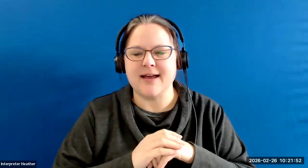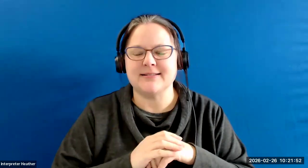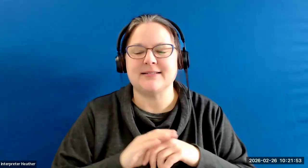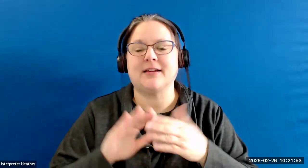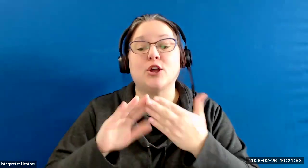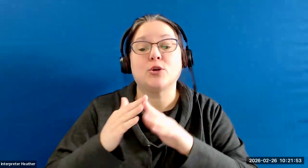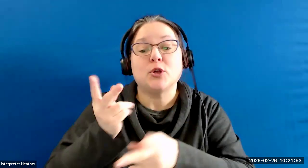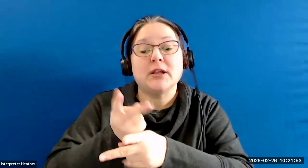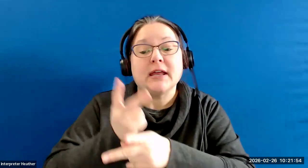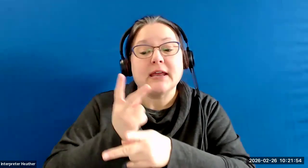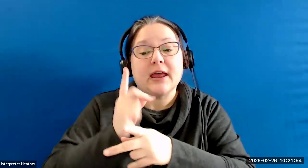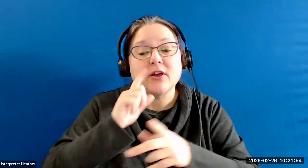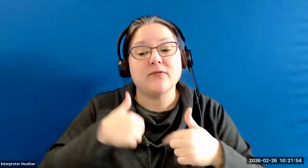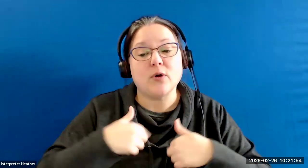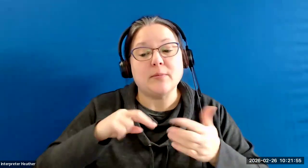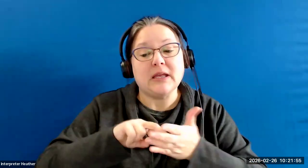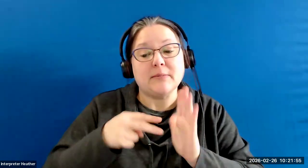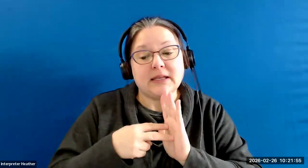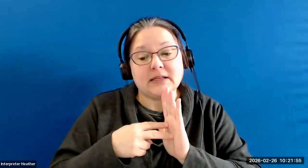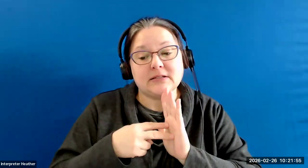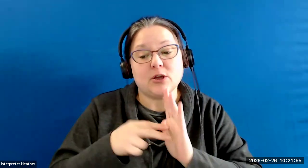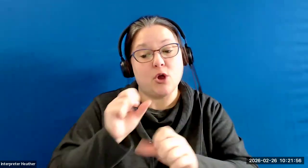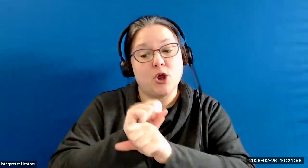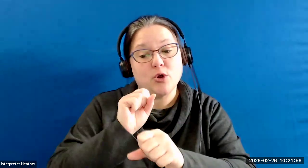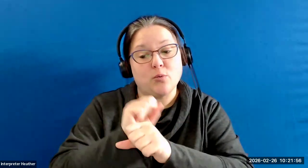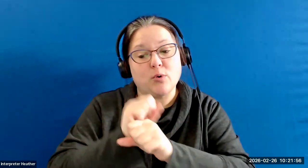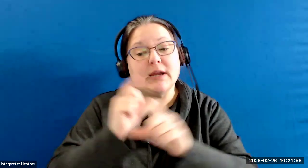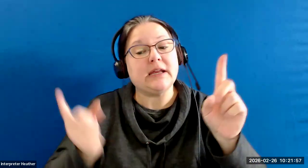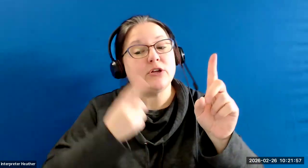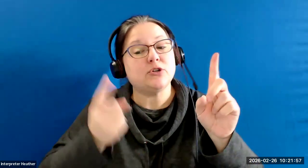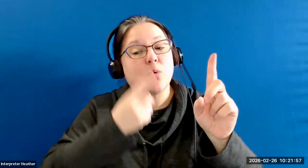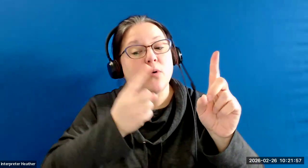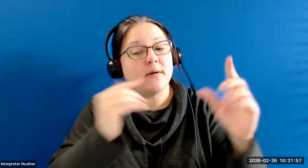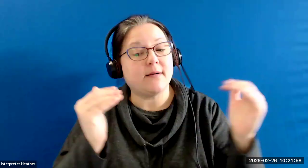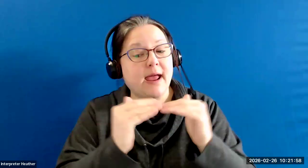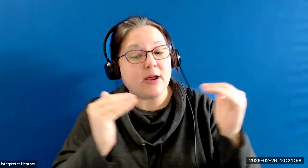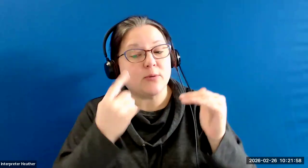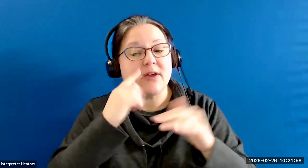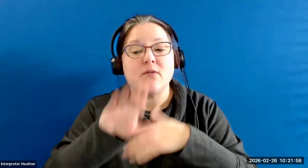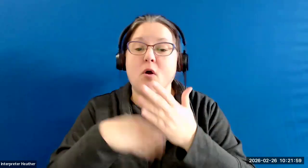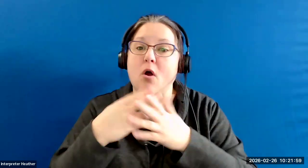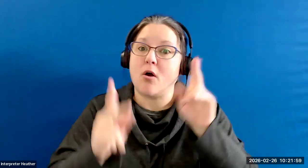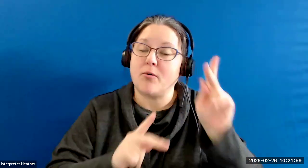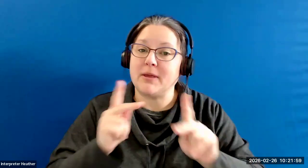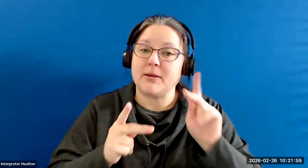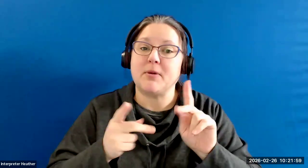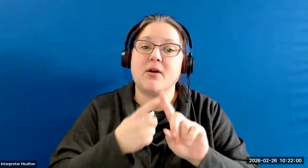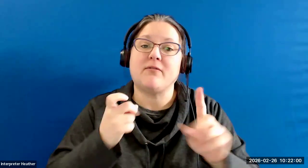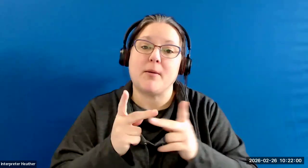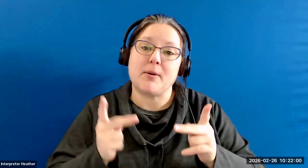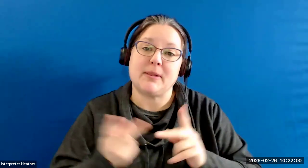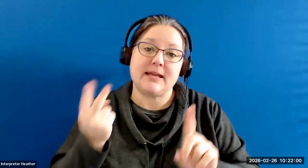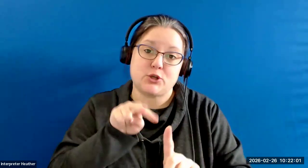Community care to her means working toward equity for all people from a place